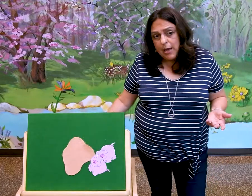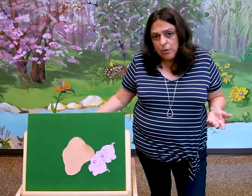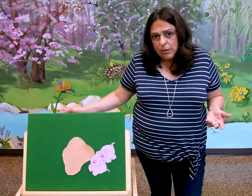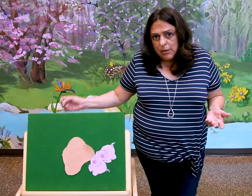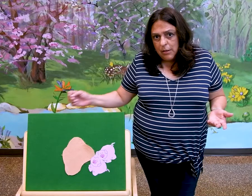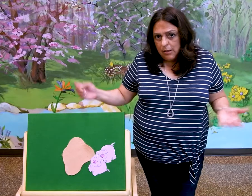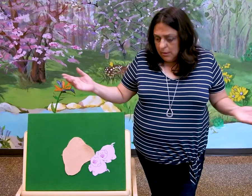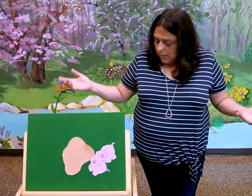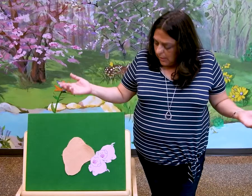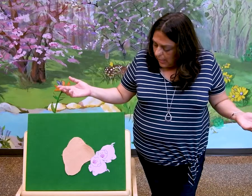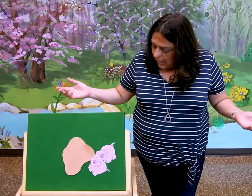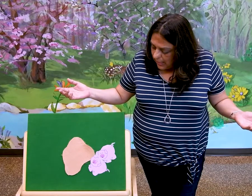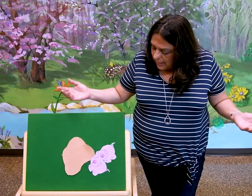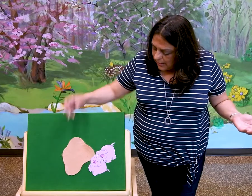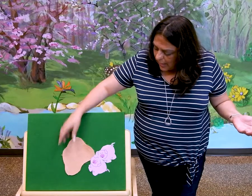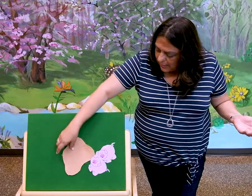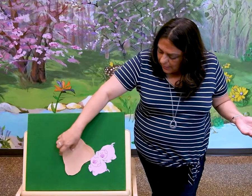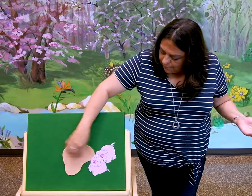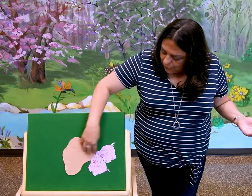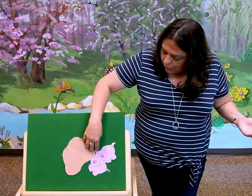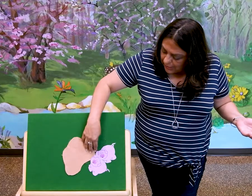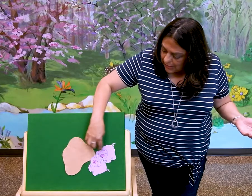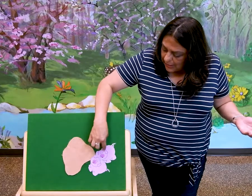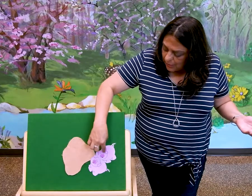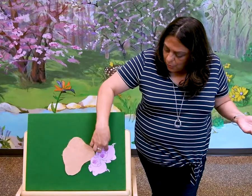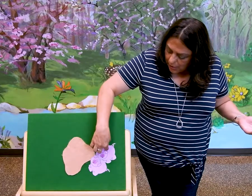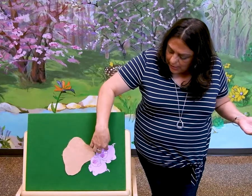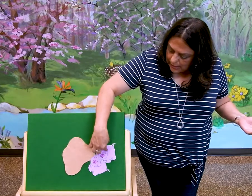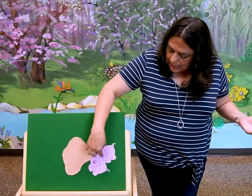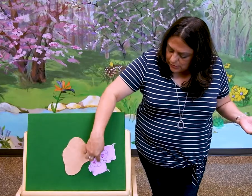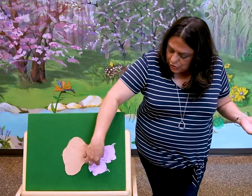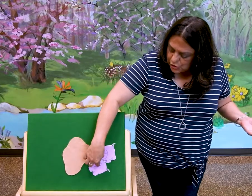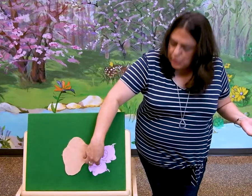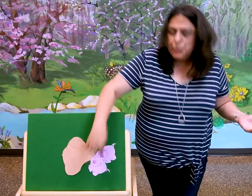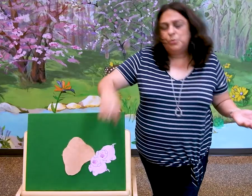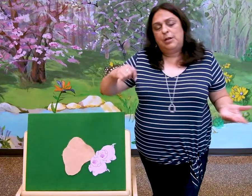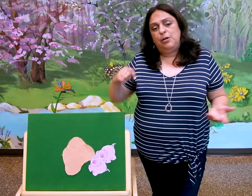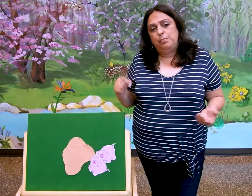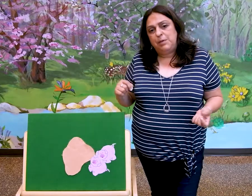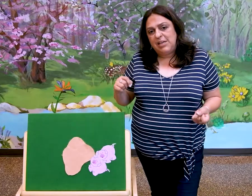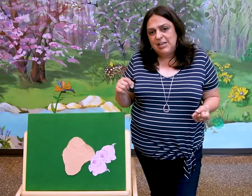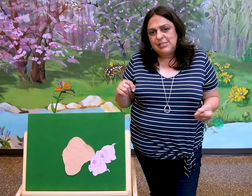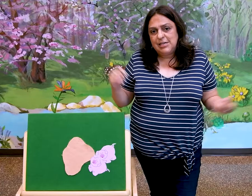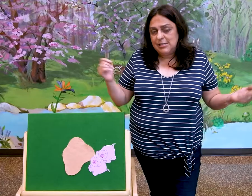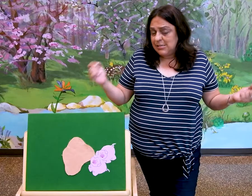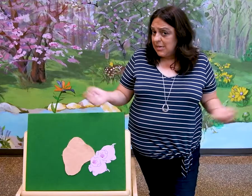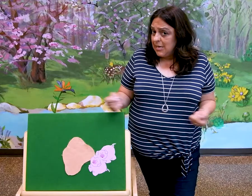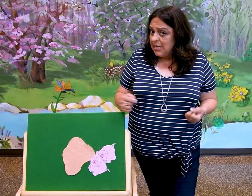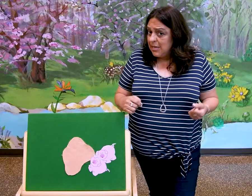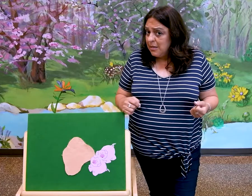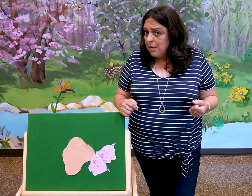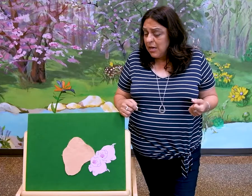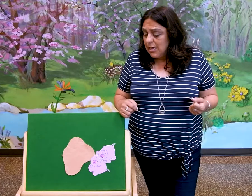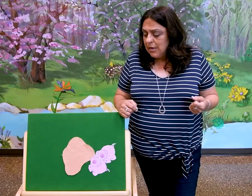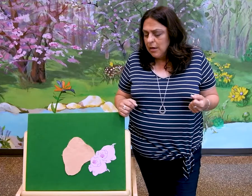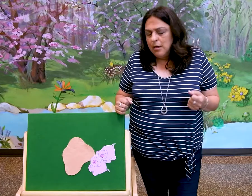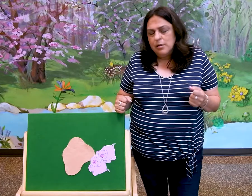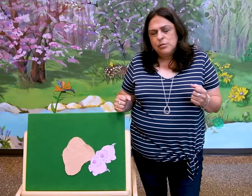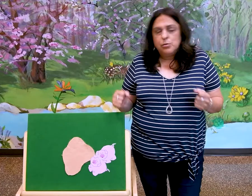out and that left only one, two little piggies sitting in the mud.